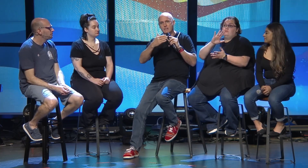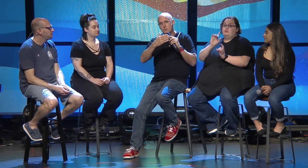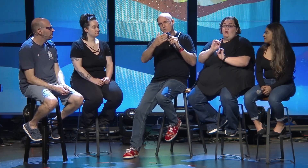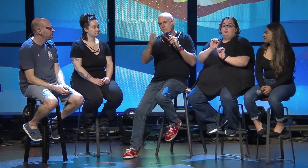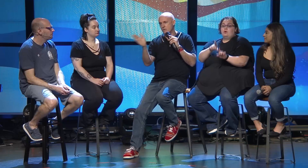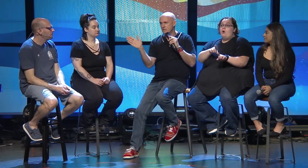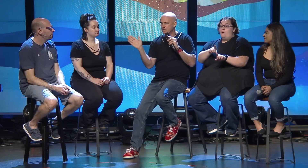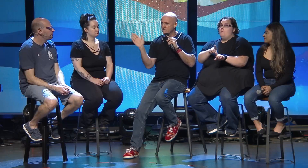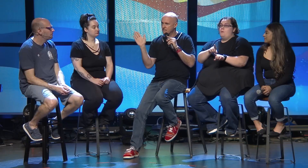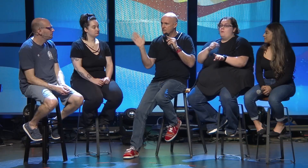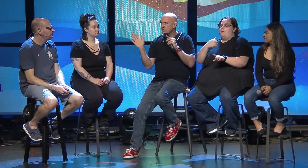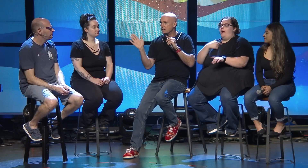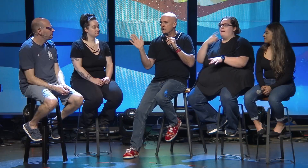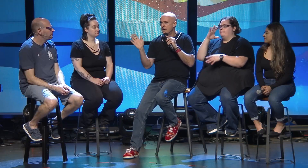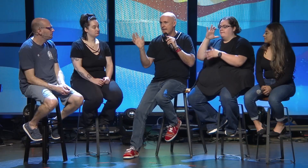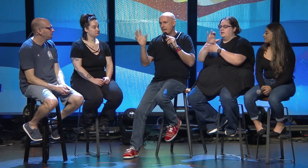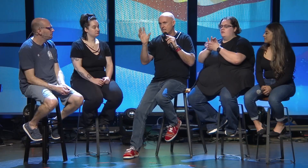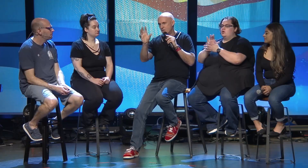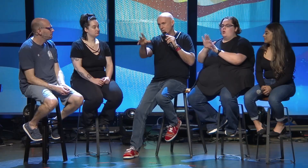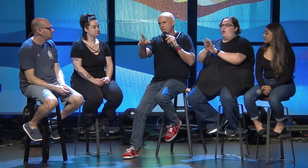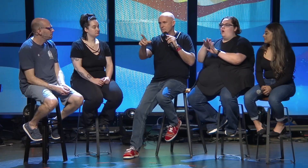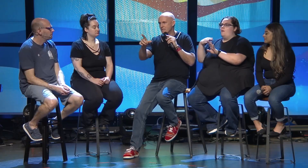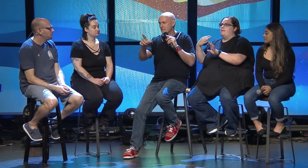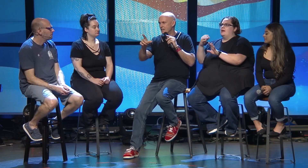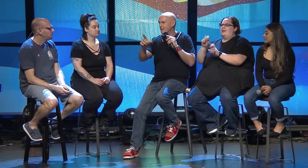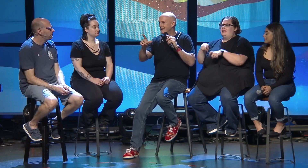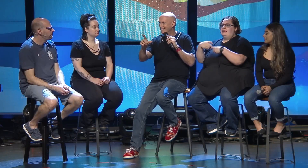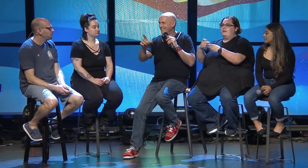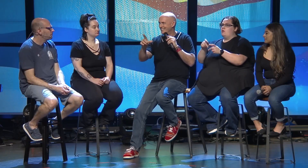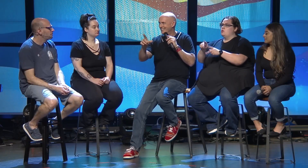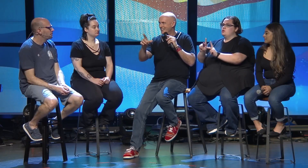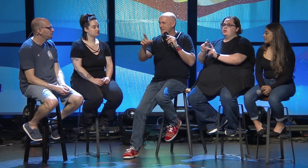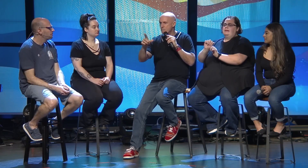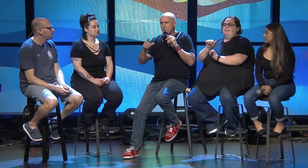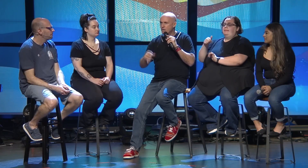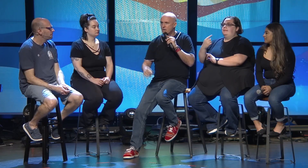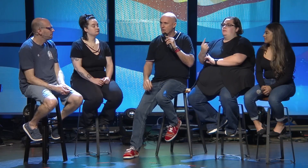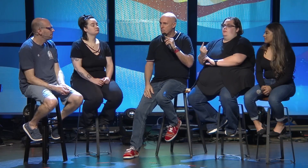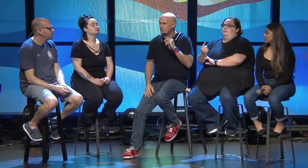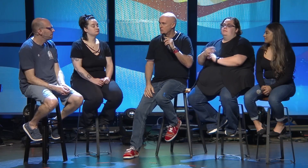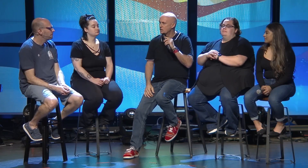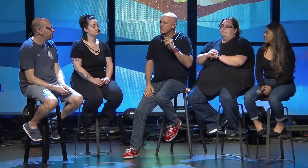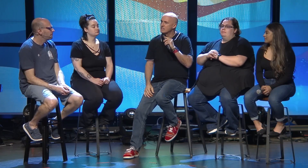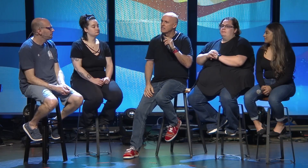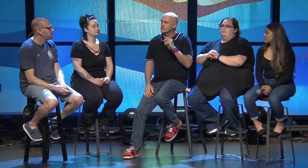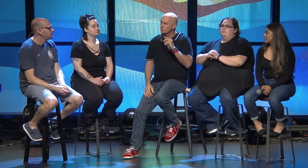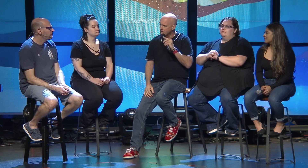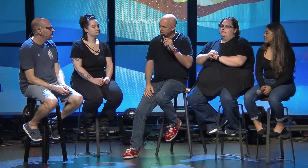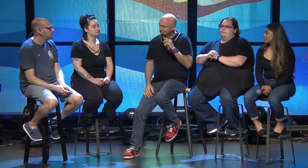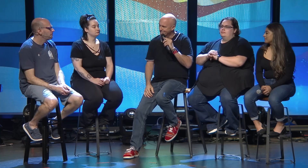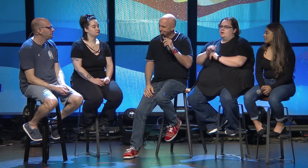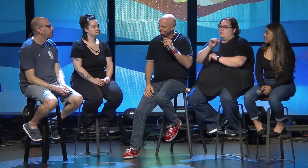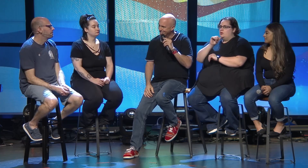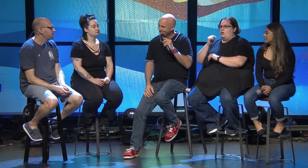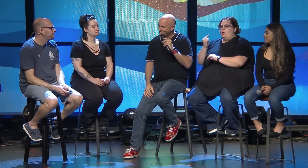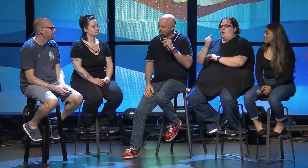that I can open the door for anyone and show them what's there. But we don't want to open the door because it takes